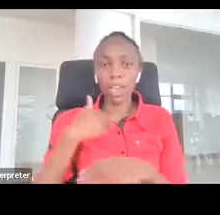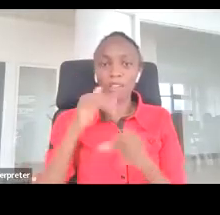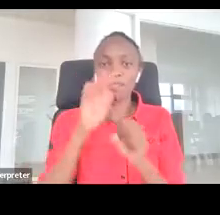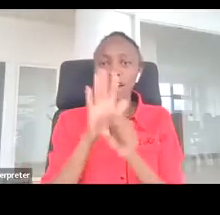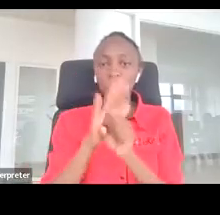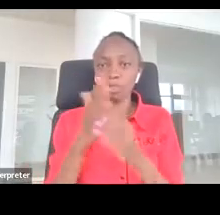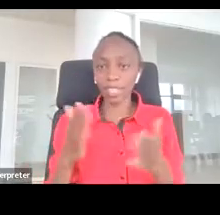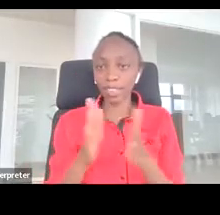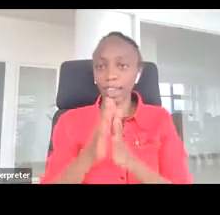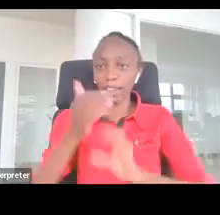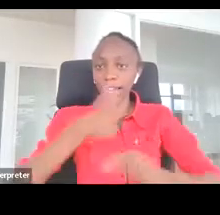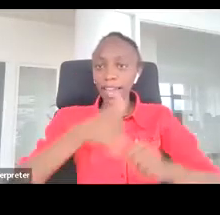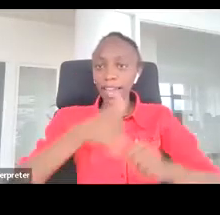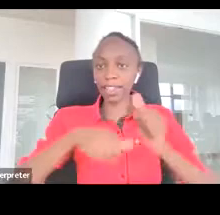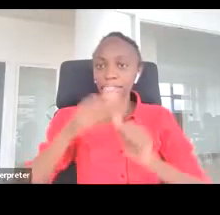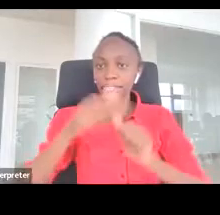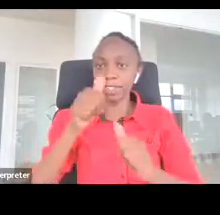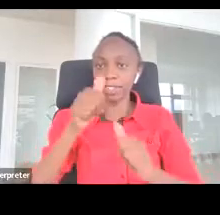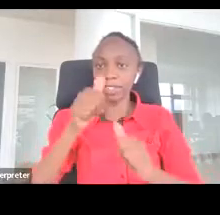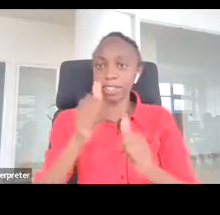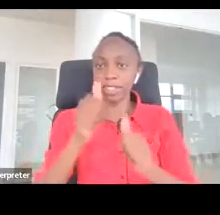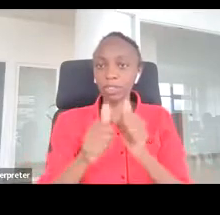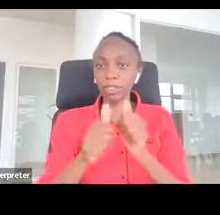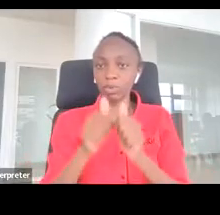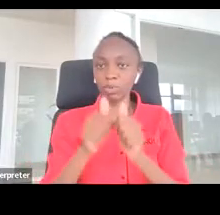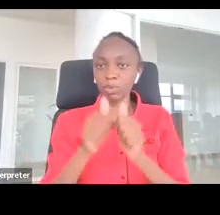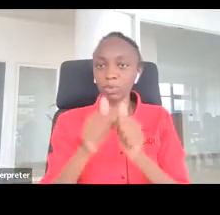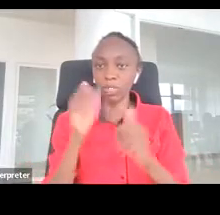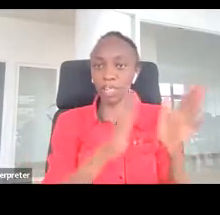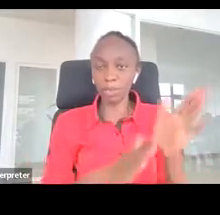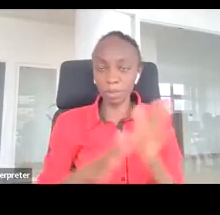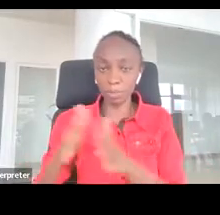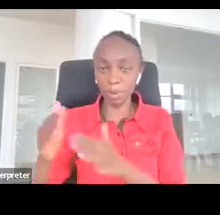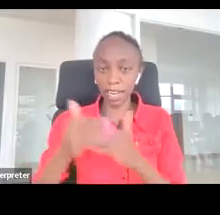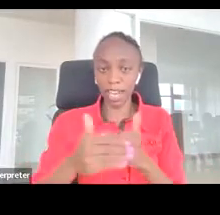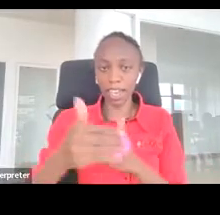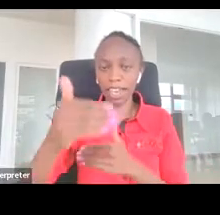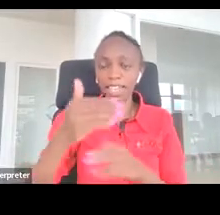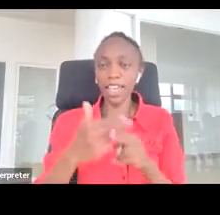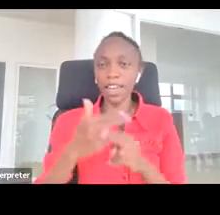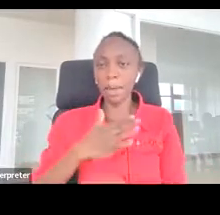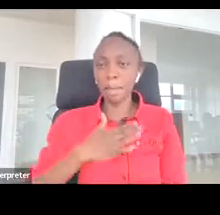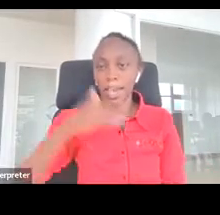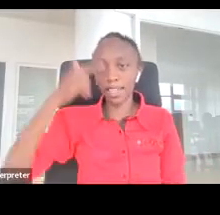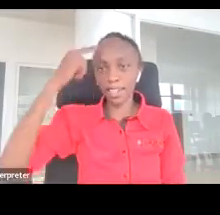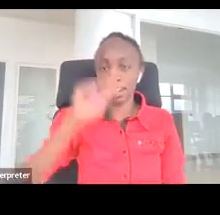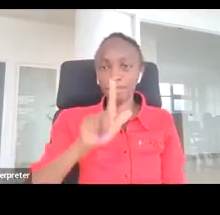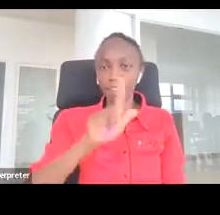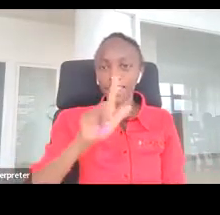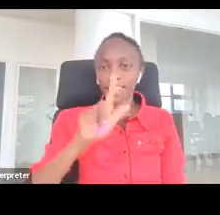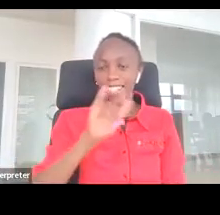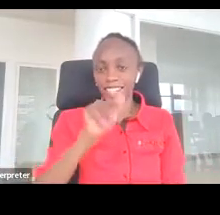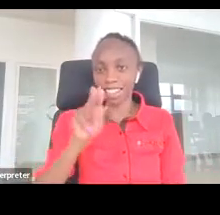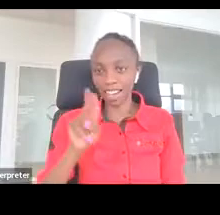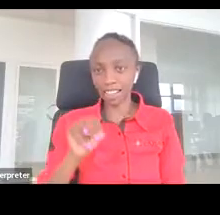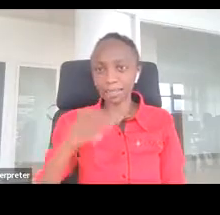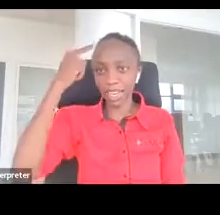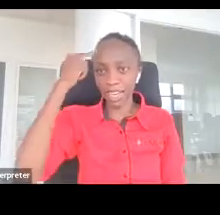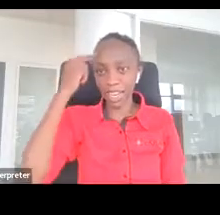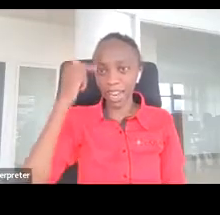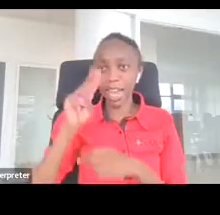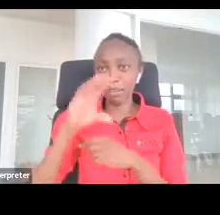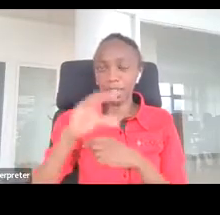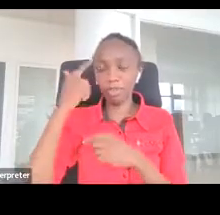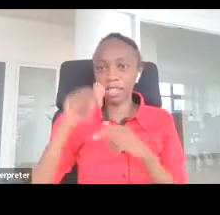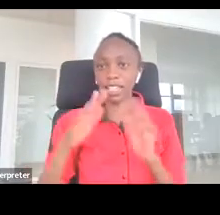activities planned ahead. My name is Lillian Kibagendi. I'll be your MC today, and I'm really excited to